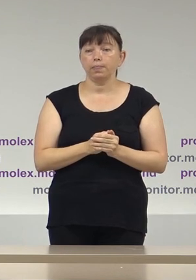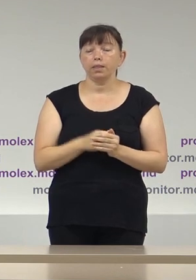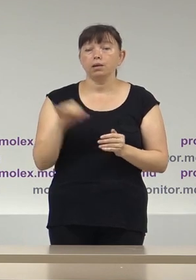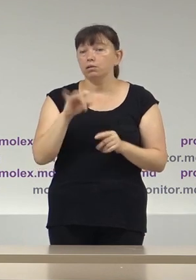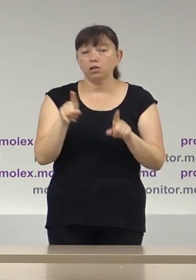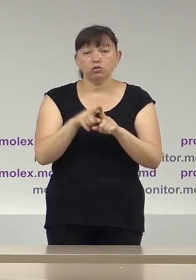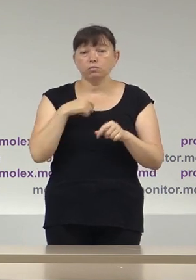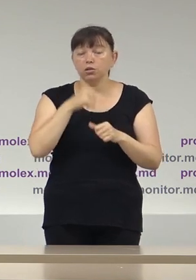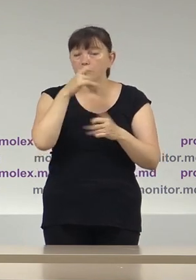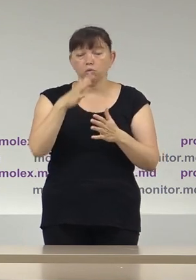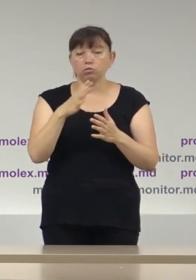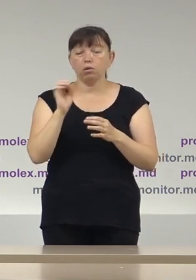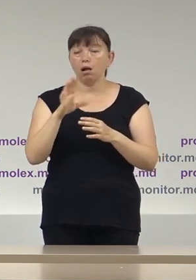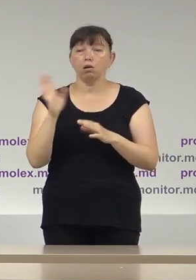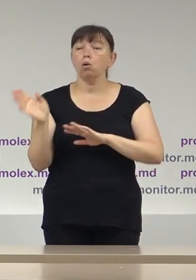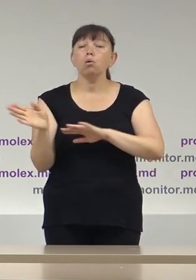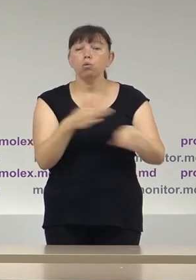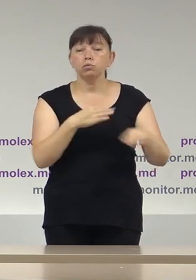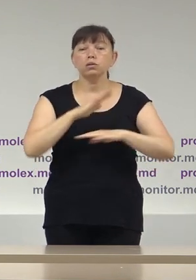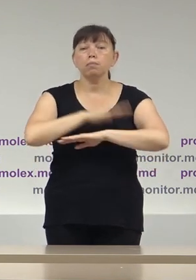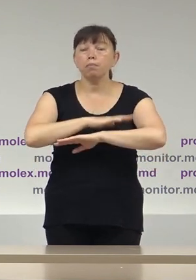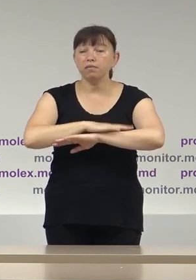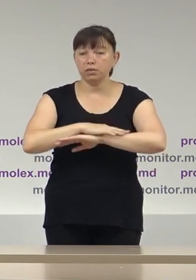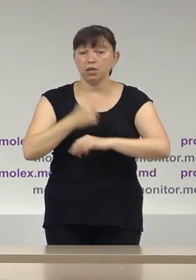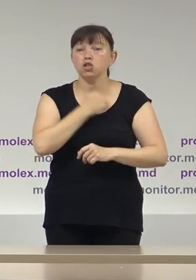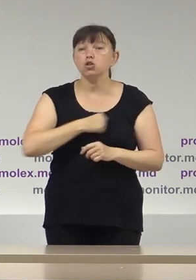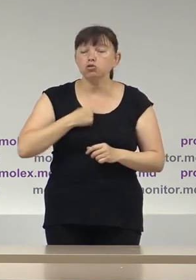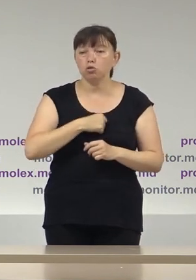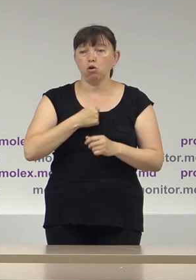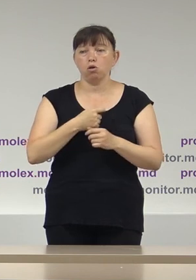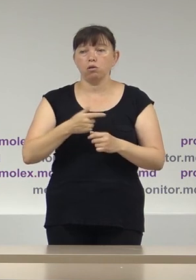used during the campaign, we should also